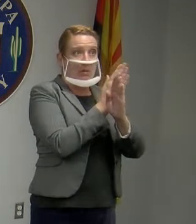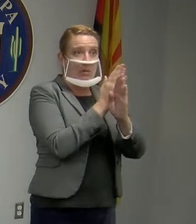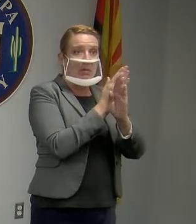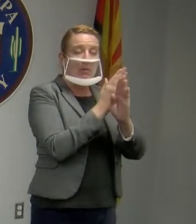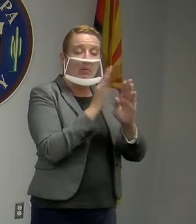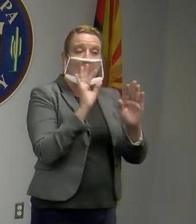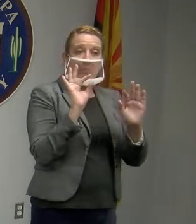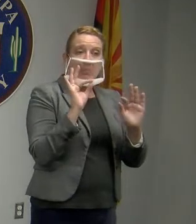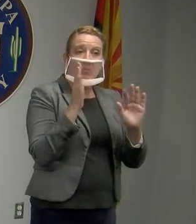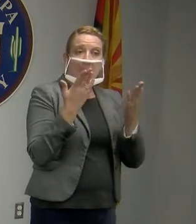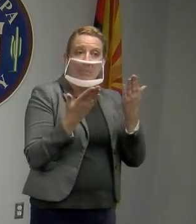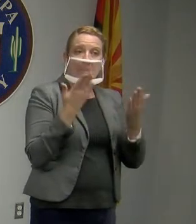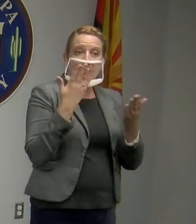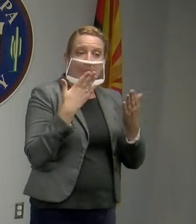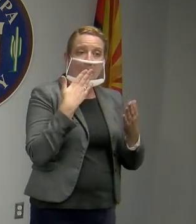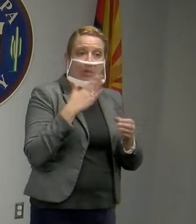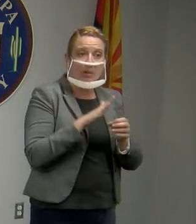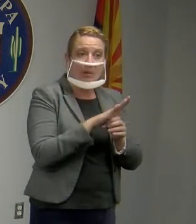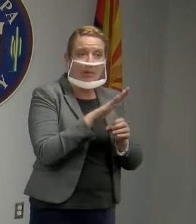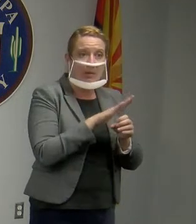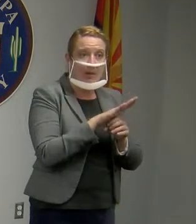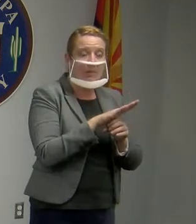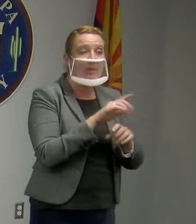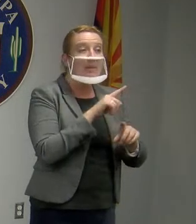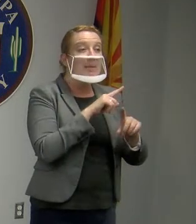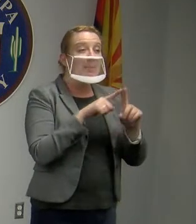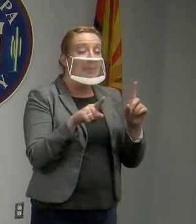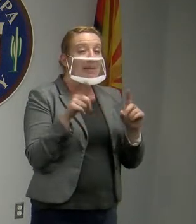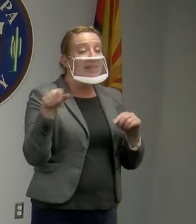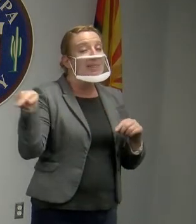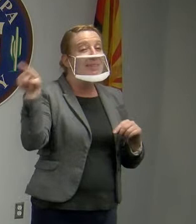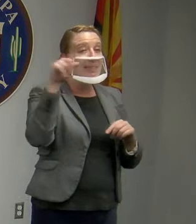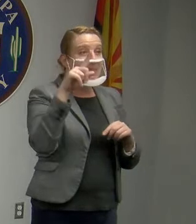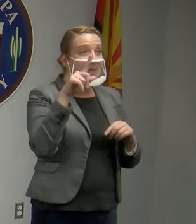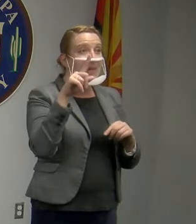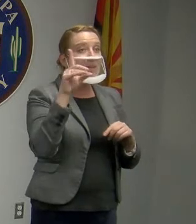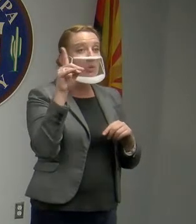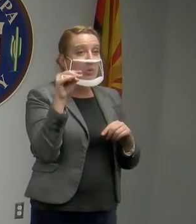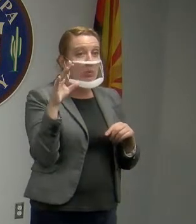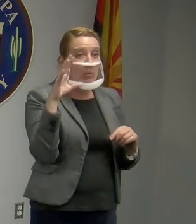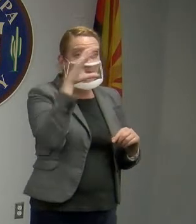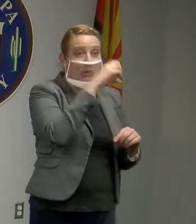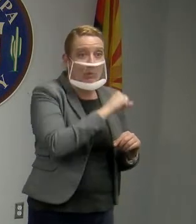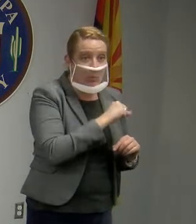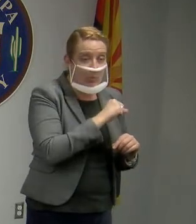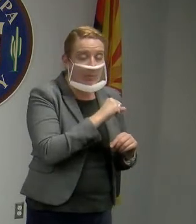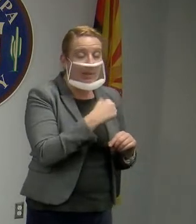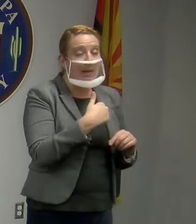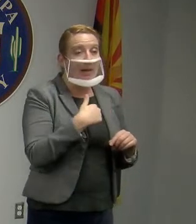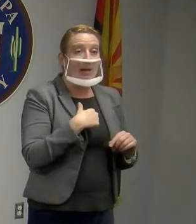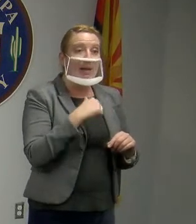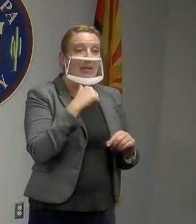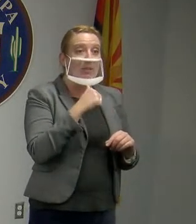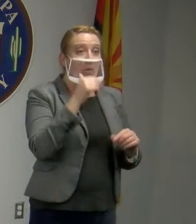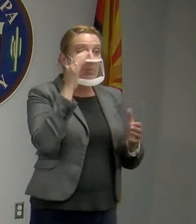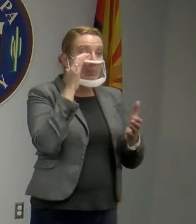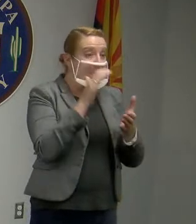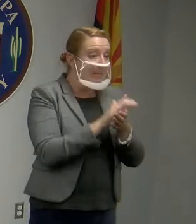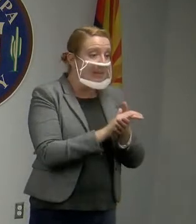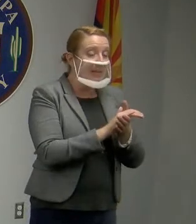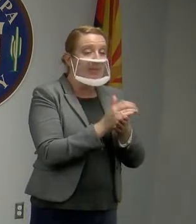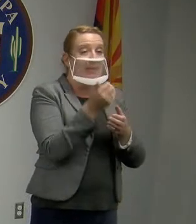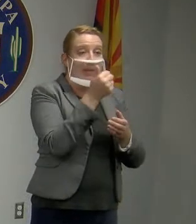based on a lot of different data and a lot of different assumptions. So I don't put all my eggs in any one R0